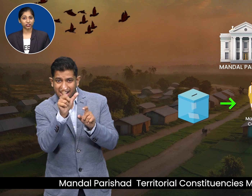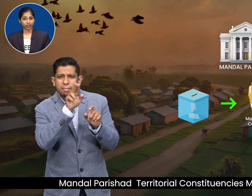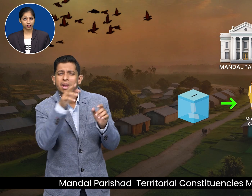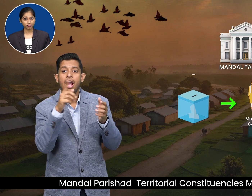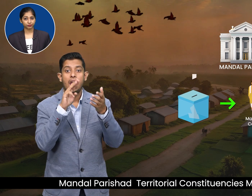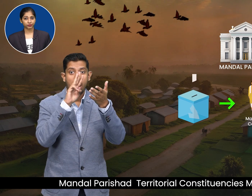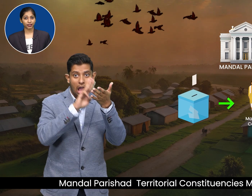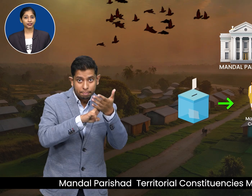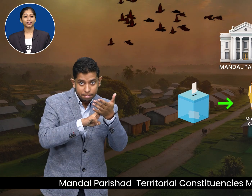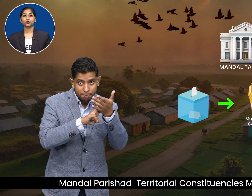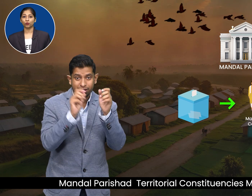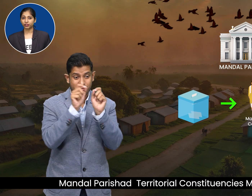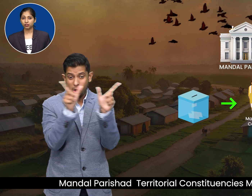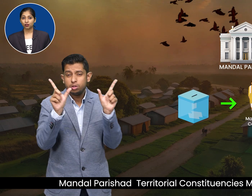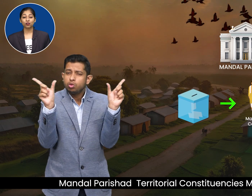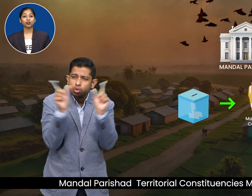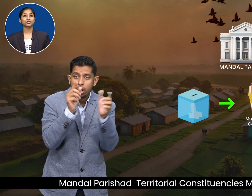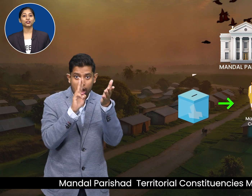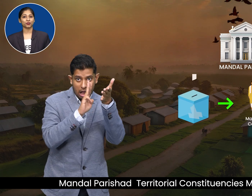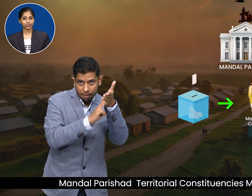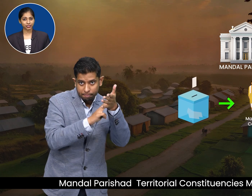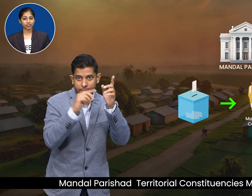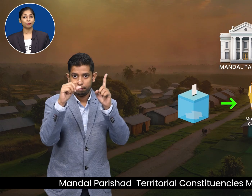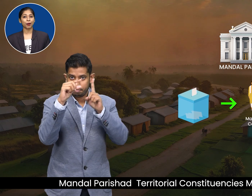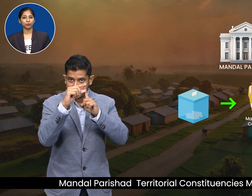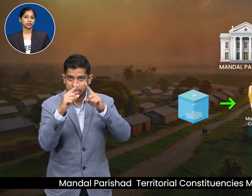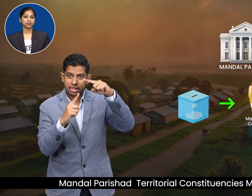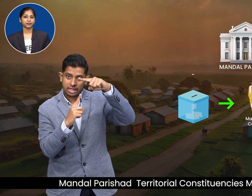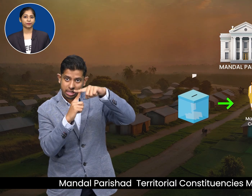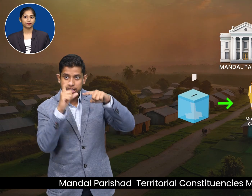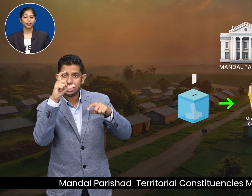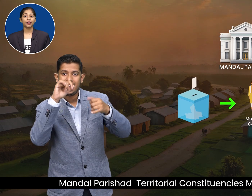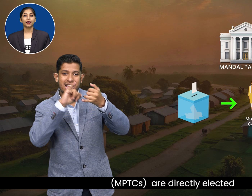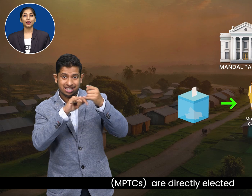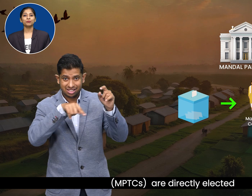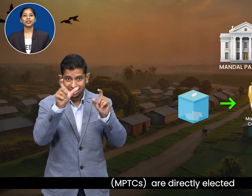Mandal Parishad territorial constituencies members,